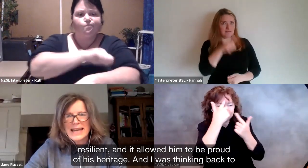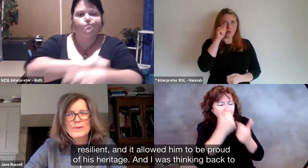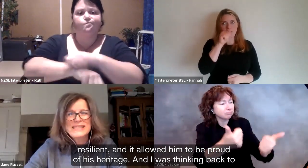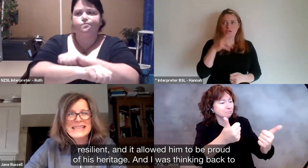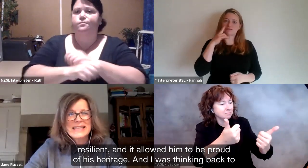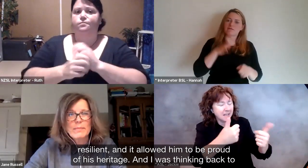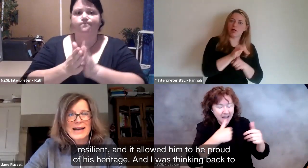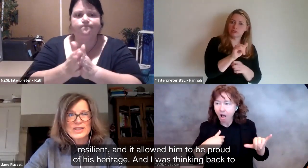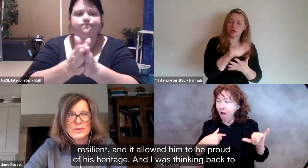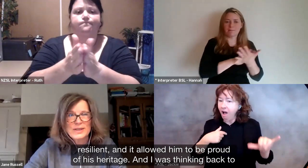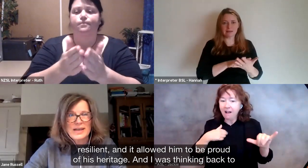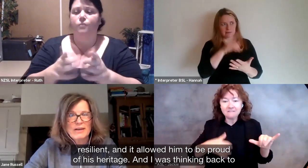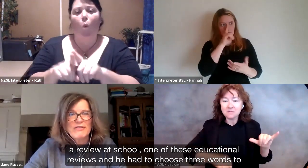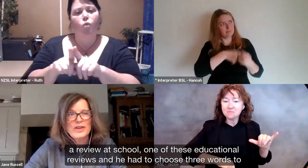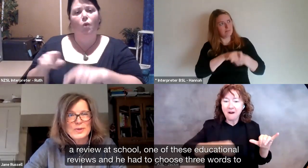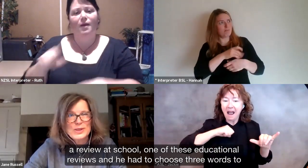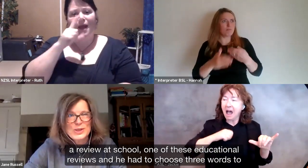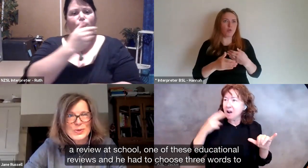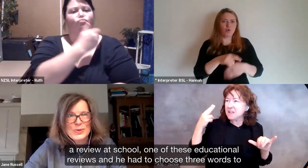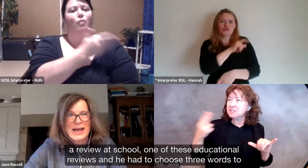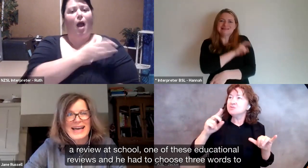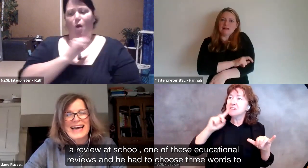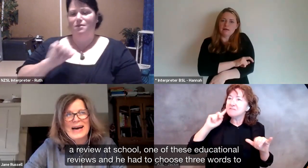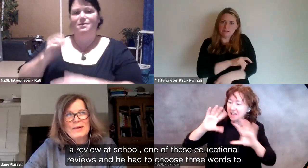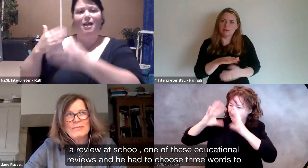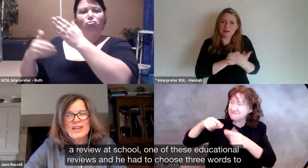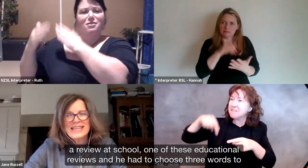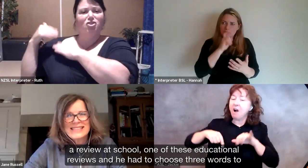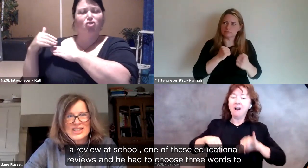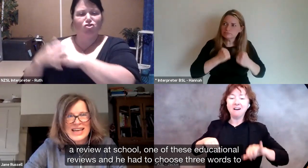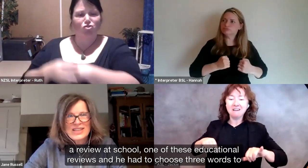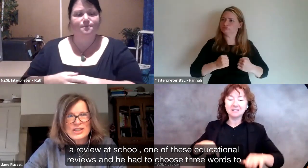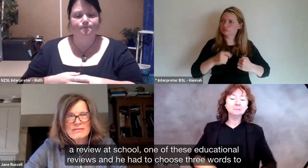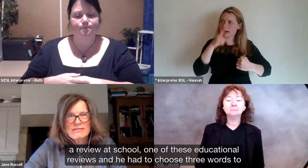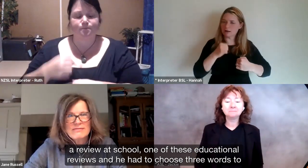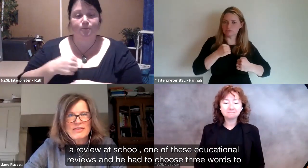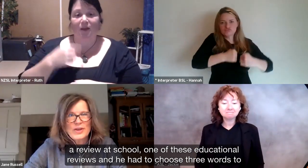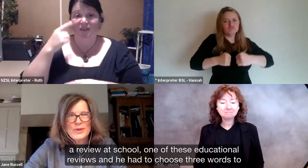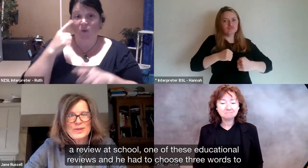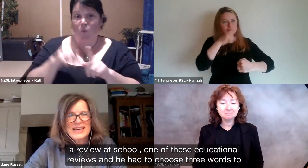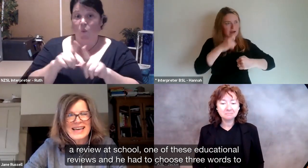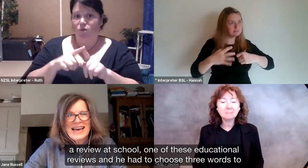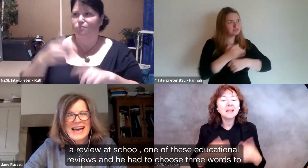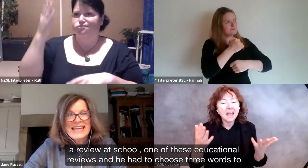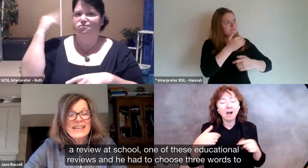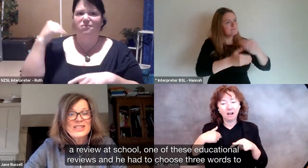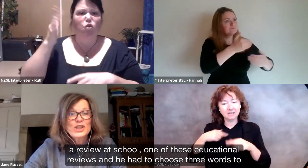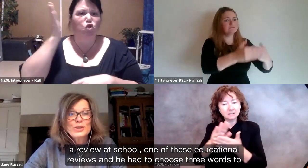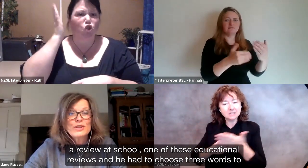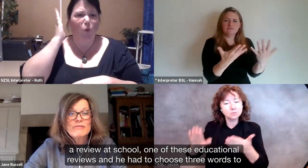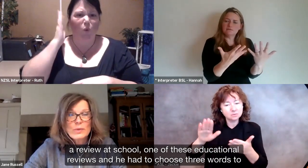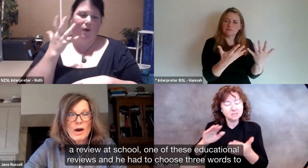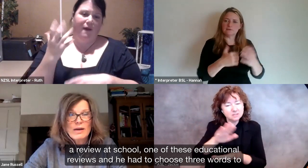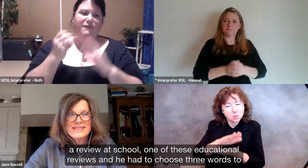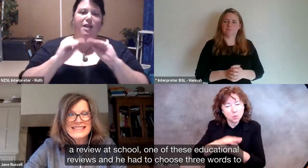And I was thinking back to a review at school, one of these educational reviews, and he had to